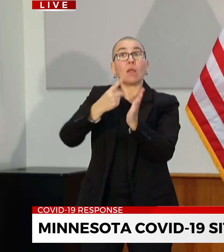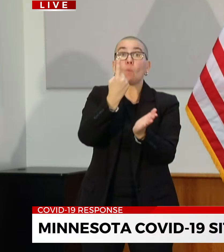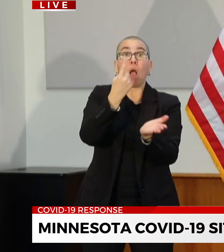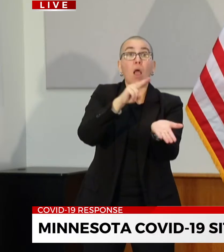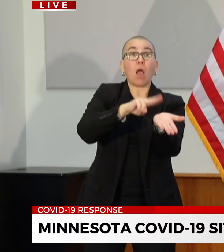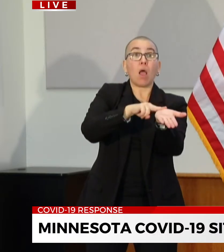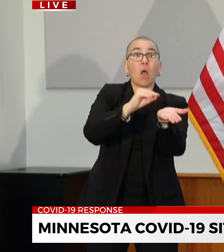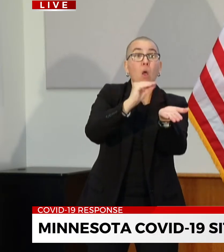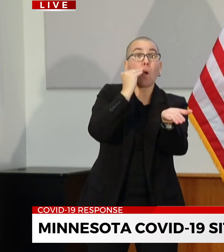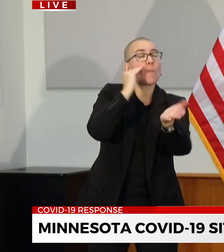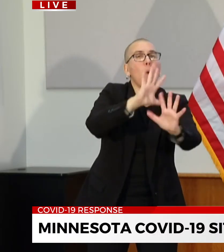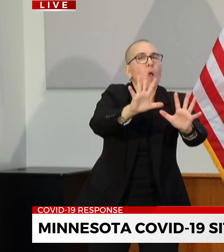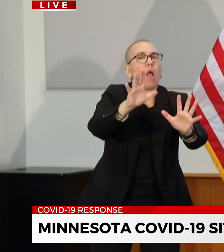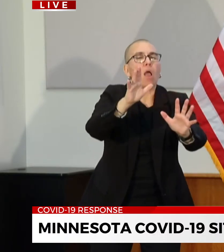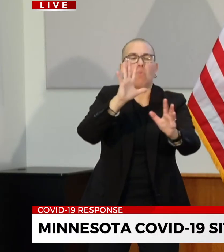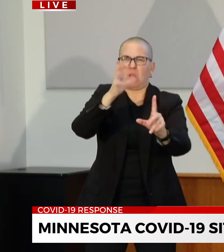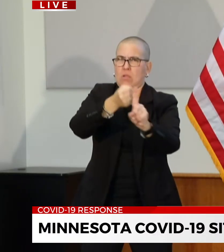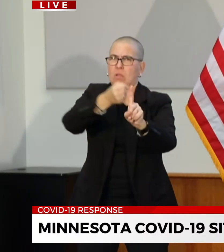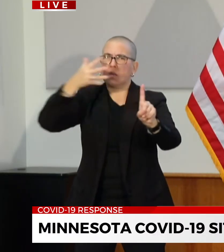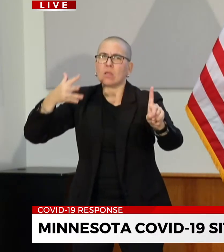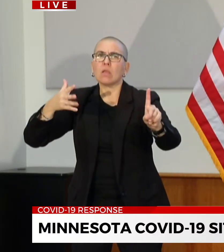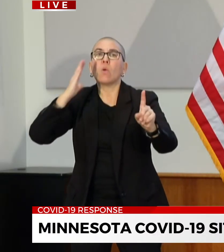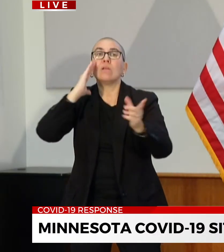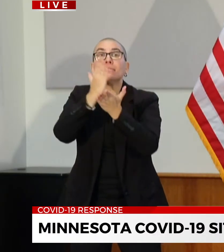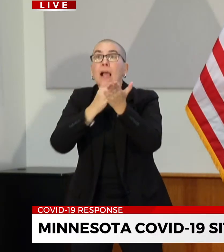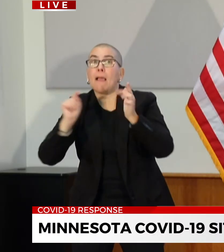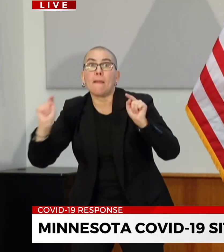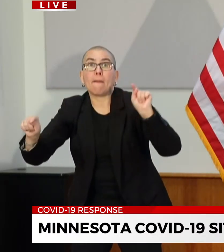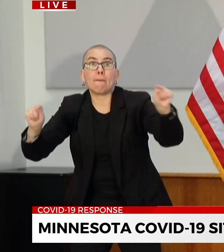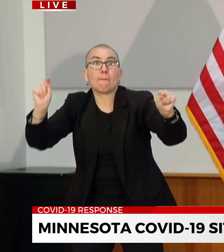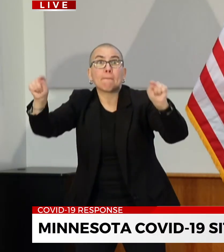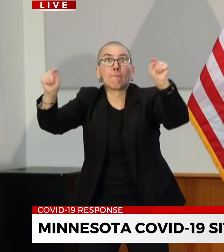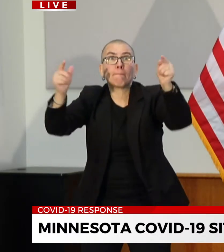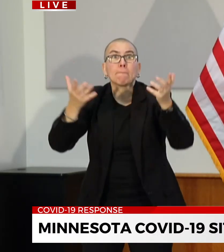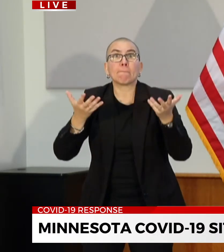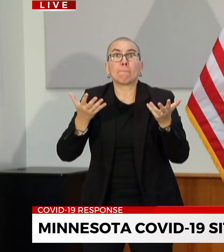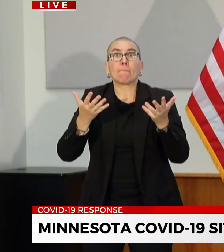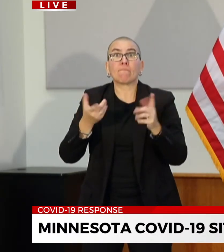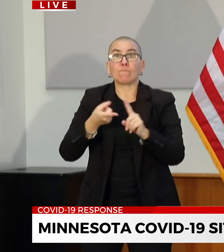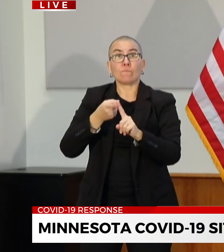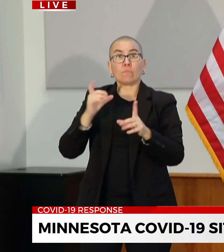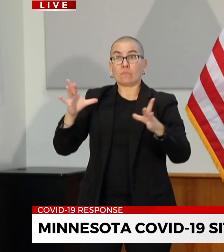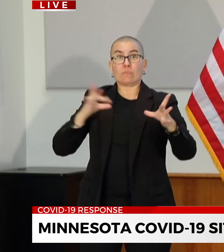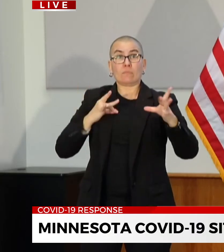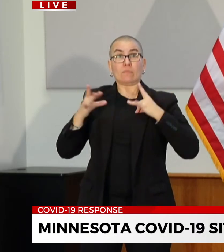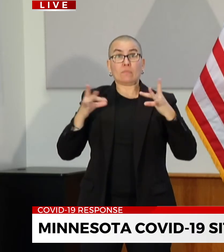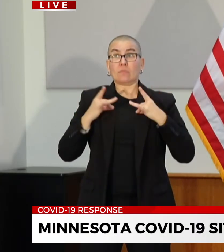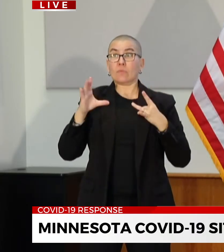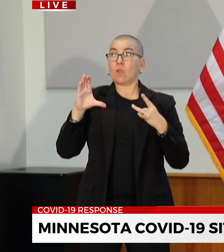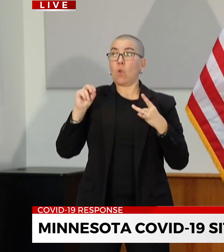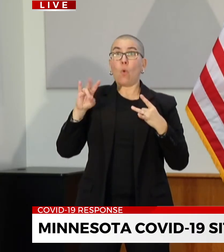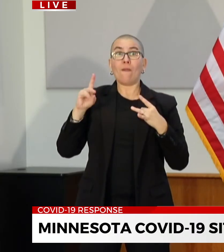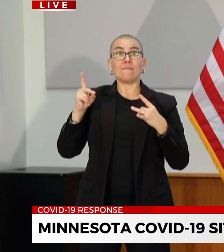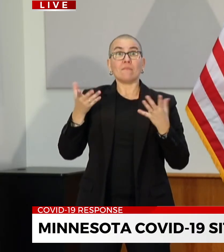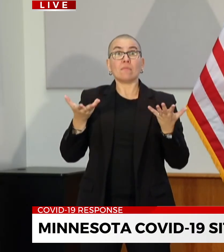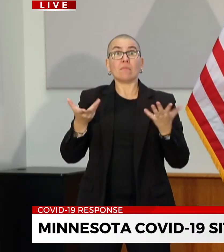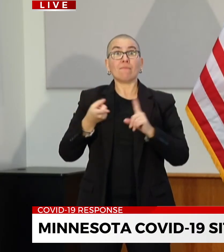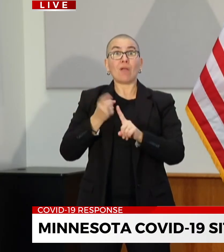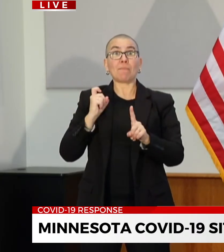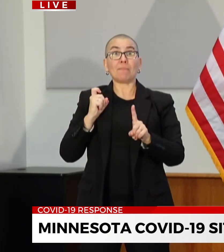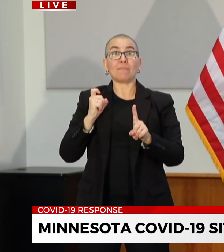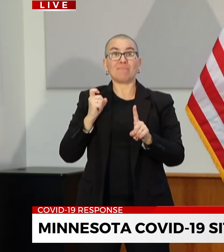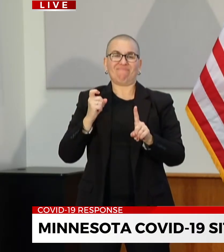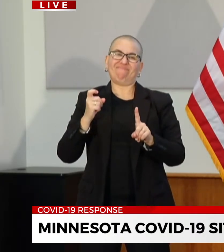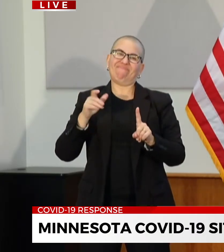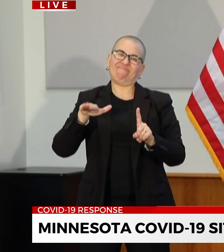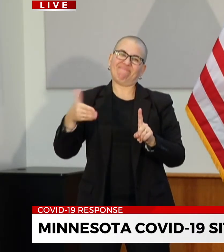minutes. But we know that some of the most vulnerable people, the people who have the greatest risk of poor outcomes from COVID-19,